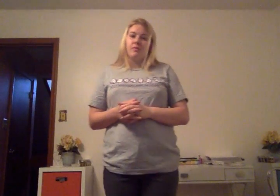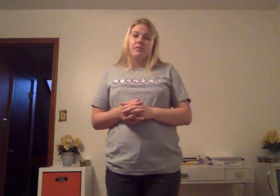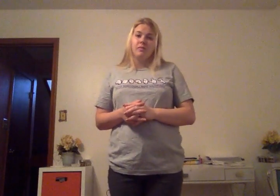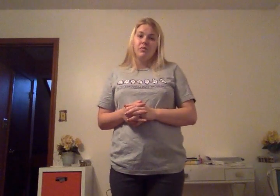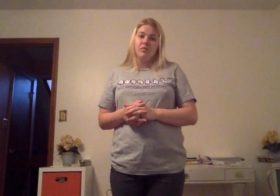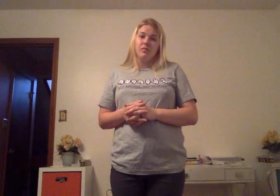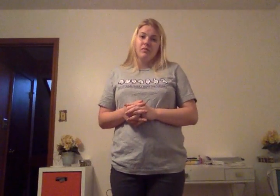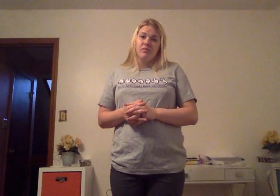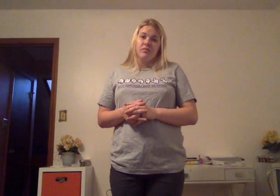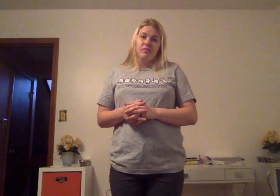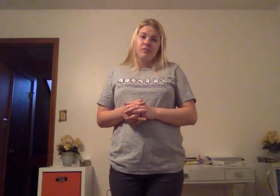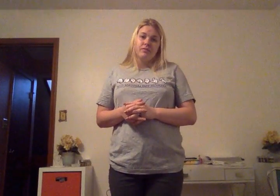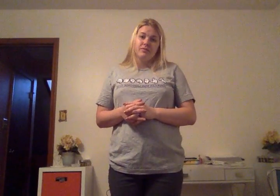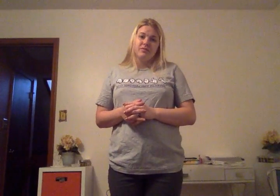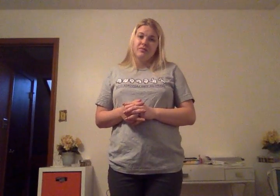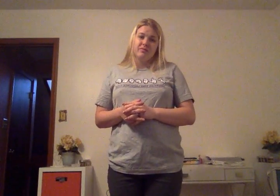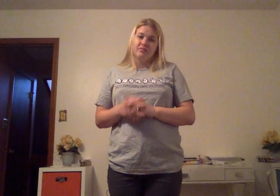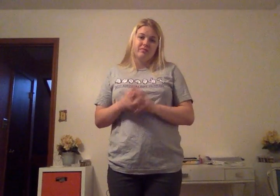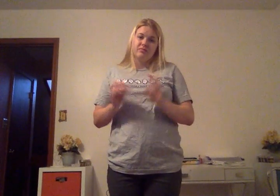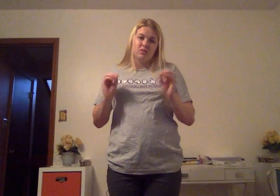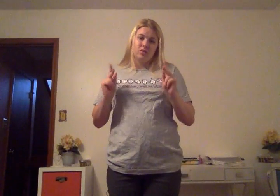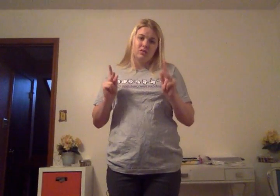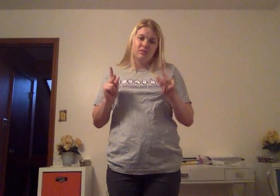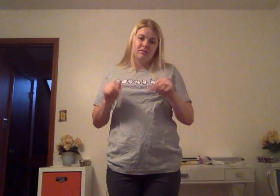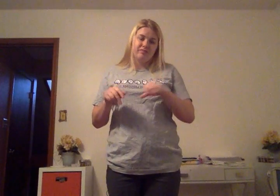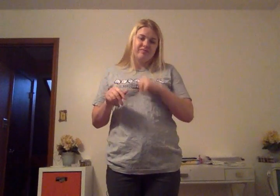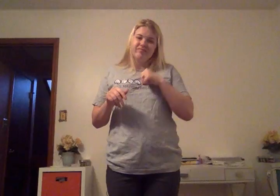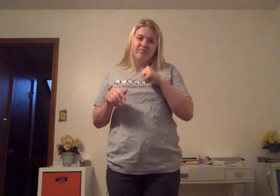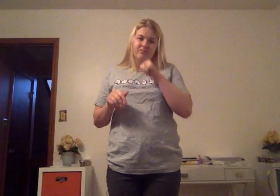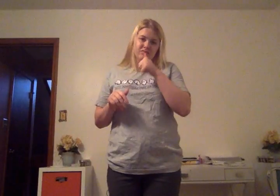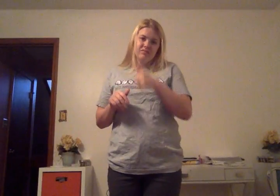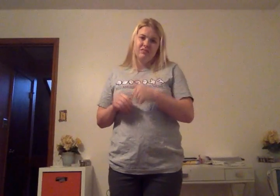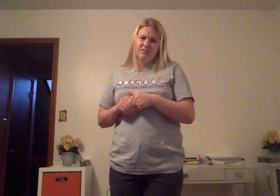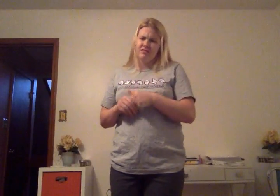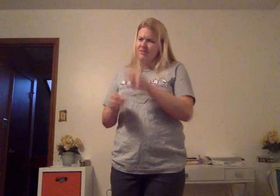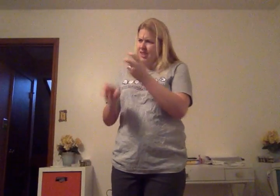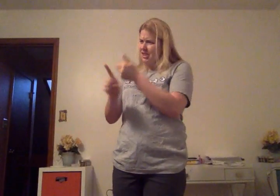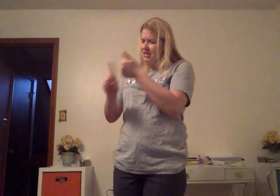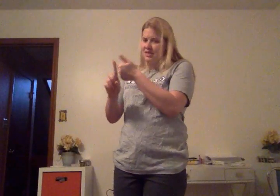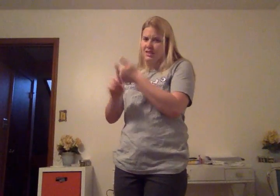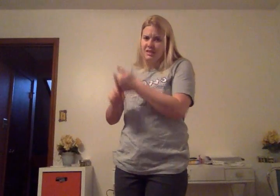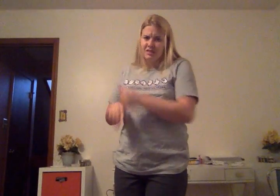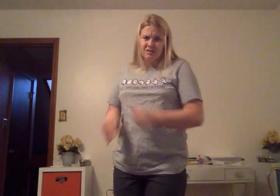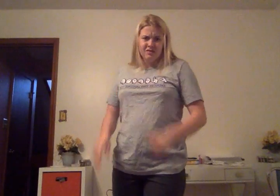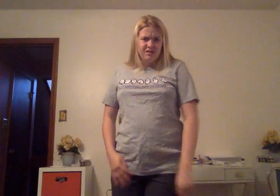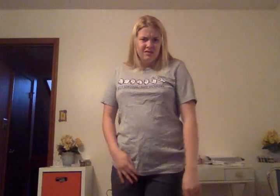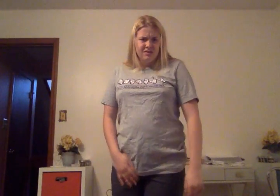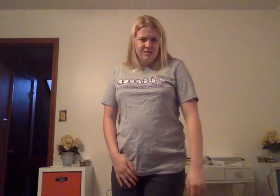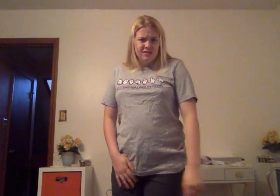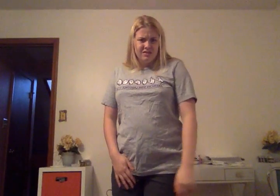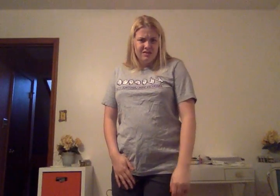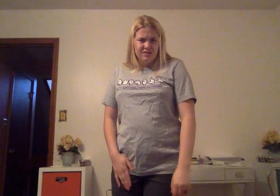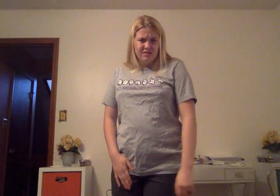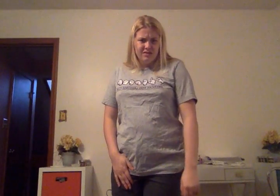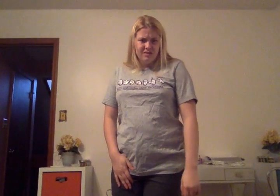just unnecessary. I'm not really proud of that. It sounds like you're being hard on yourself. To me, it seems like, weren't you just a young